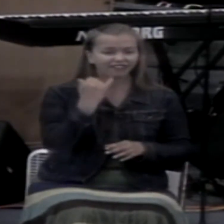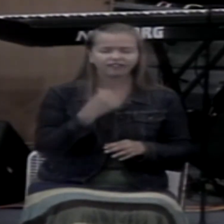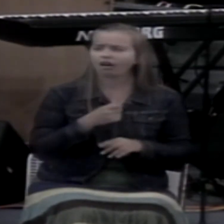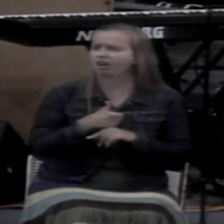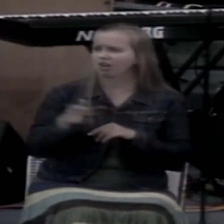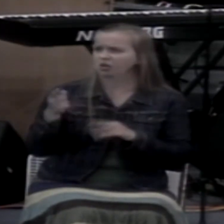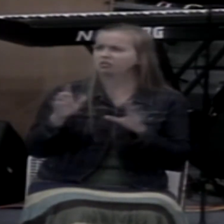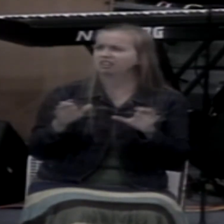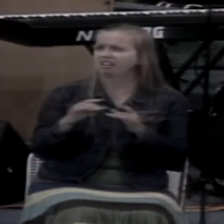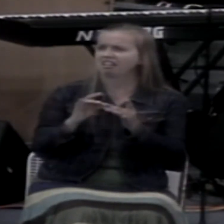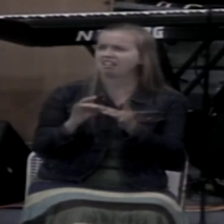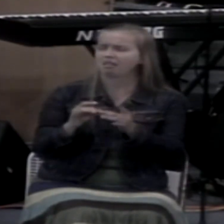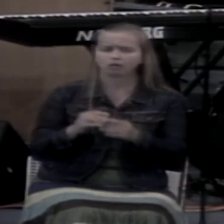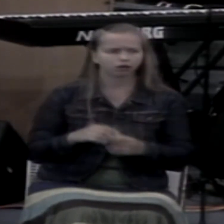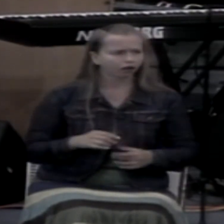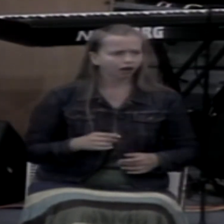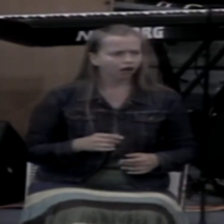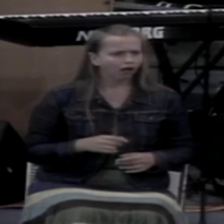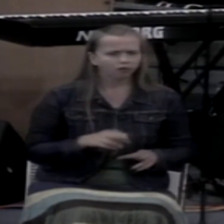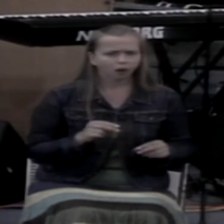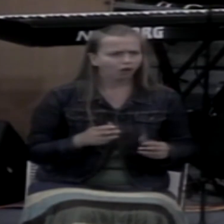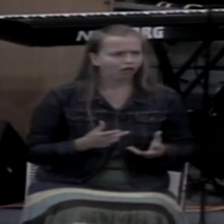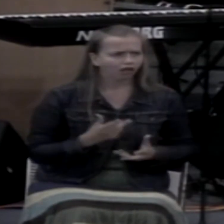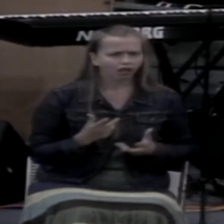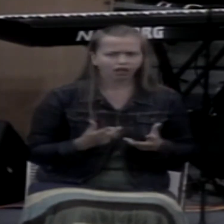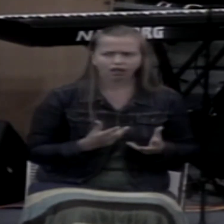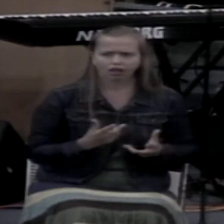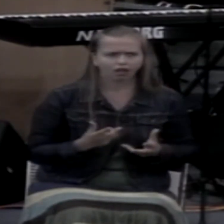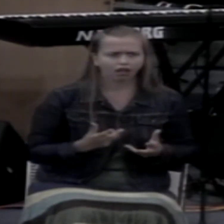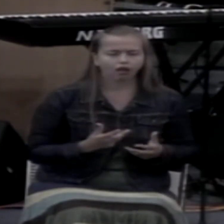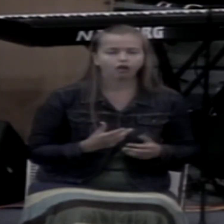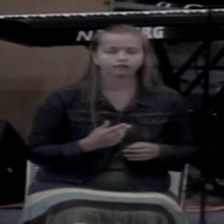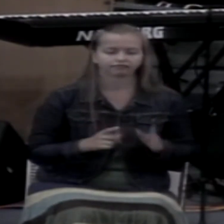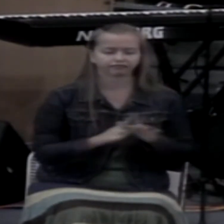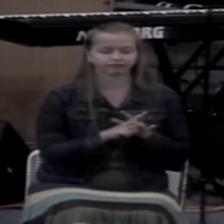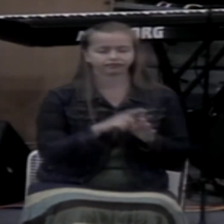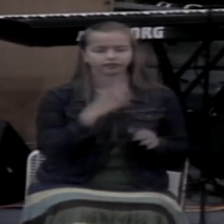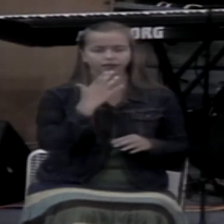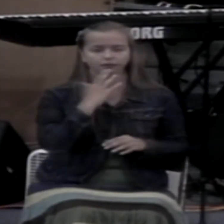He could have called 10,000 angels to come down and deliver him.